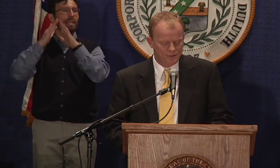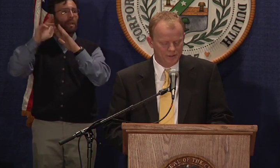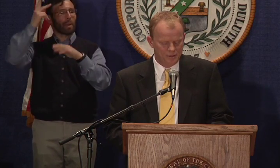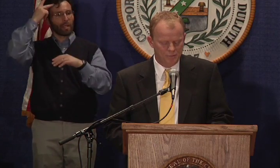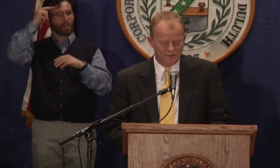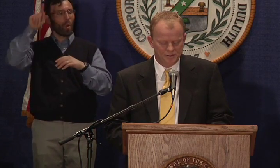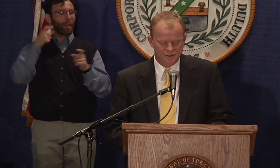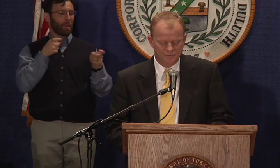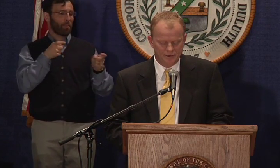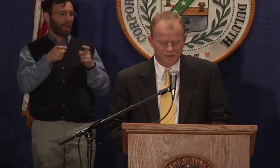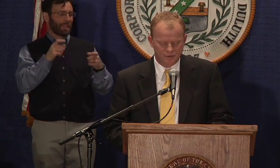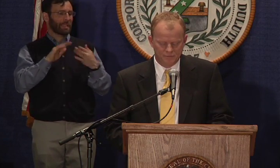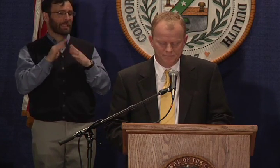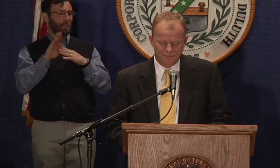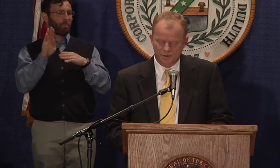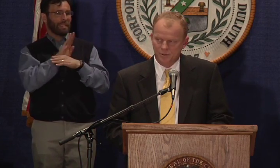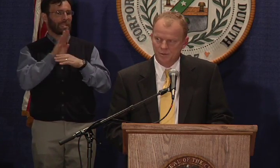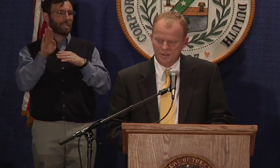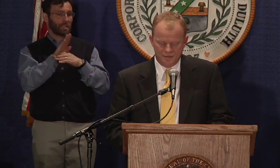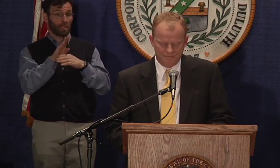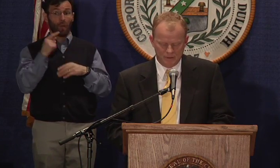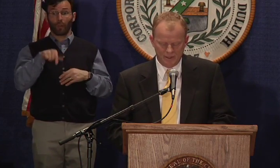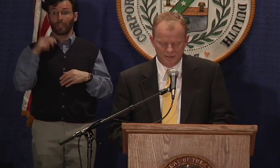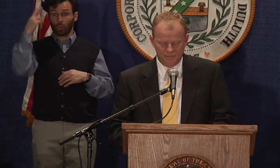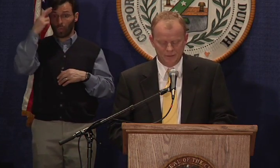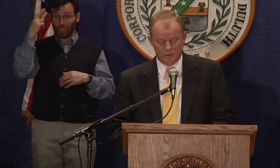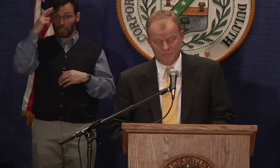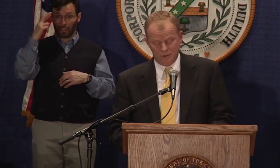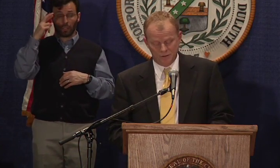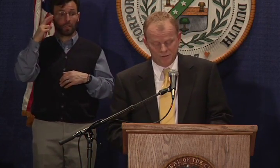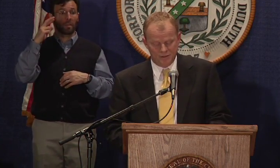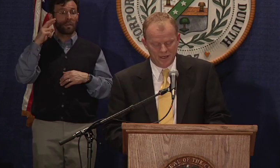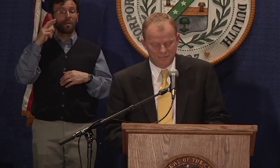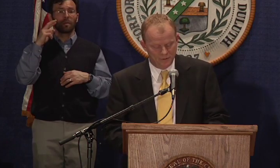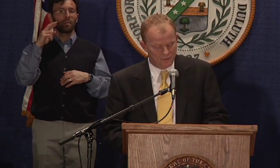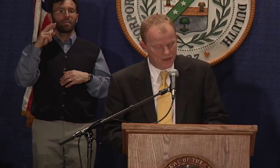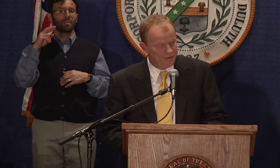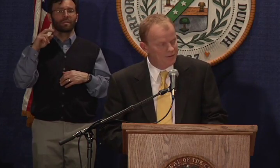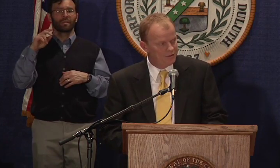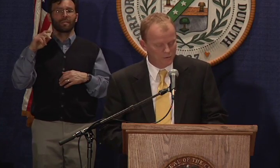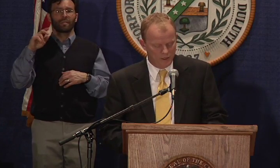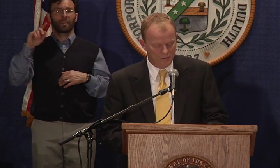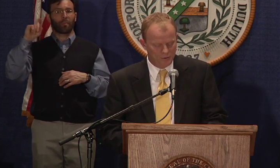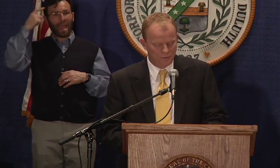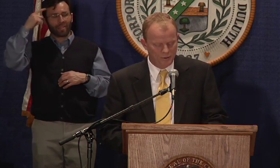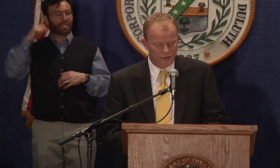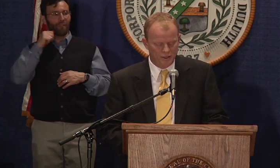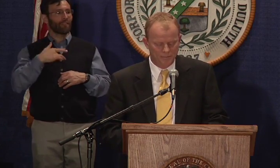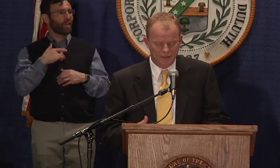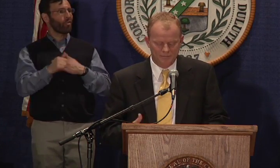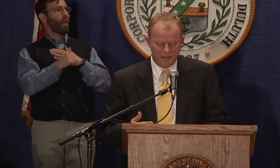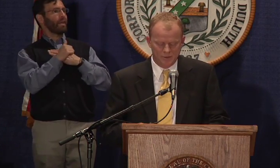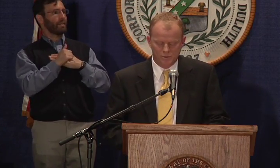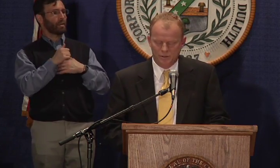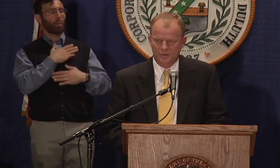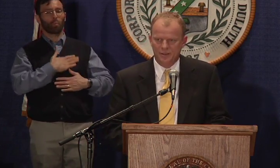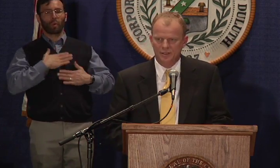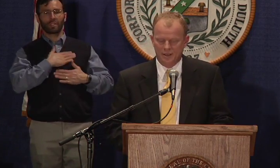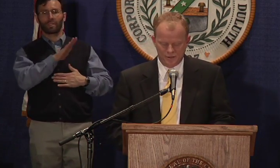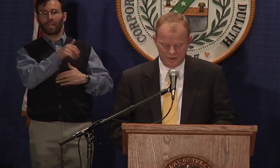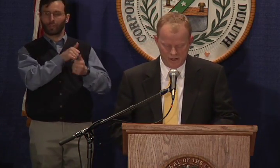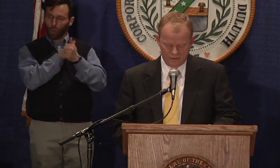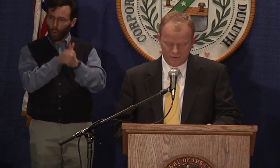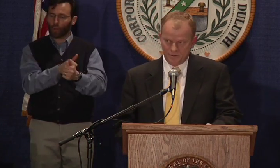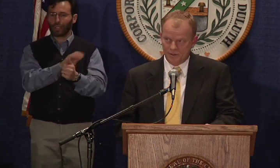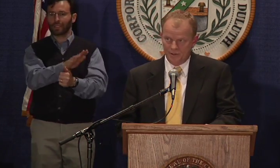managing the city's business affairs. For this reason, elected officials did not feel threatened and were able to appreciate my dad's loyalty